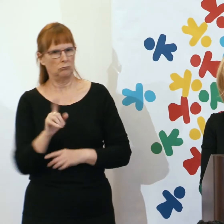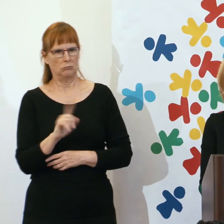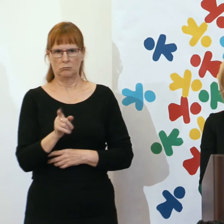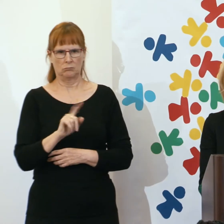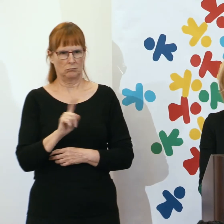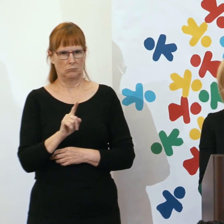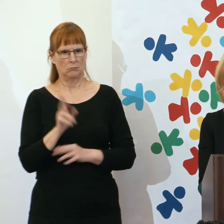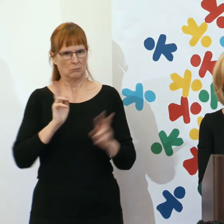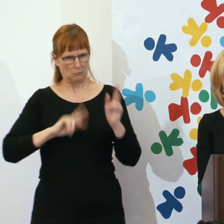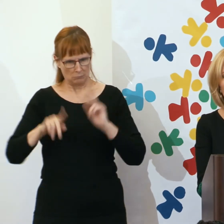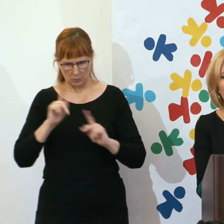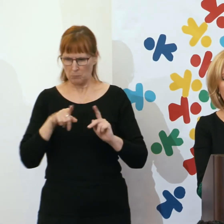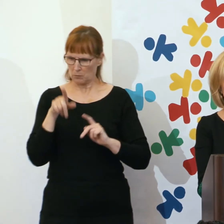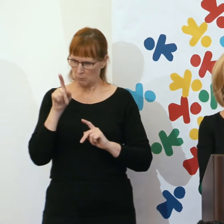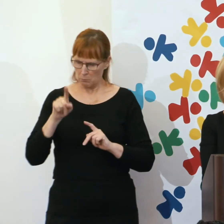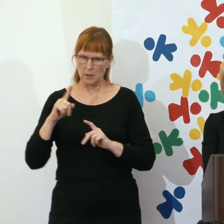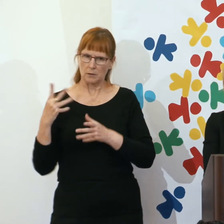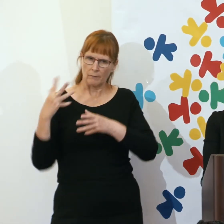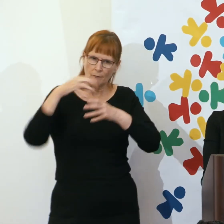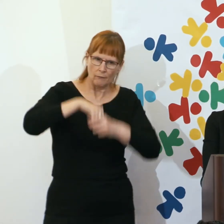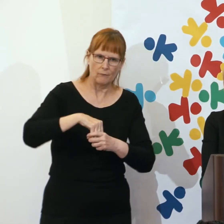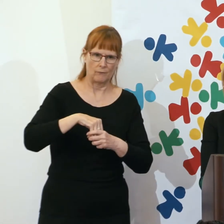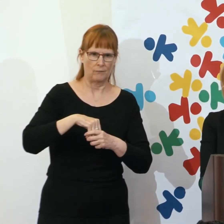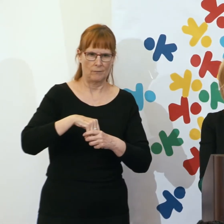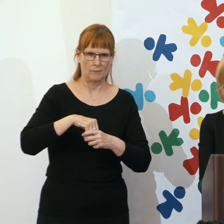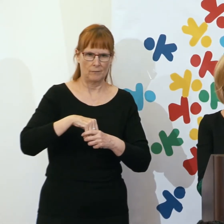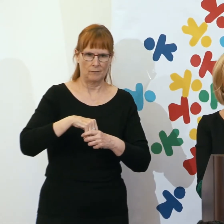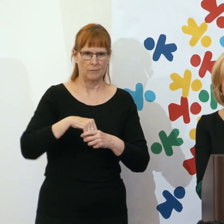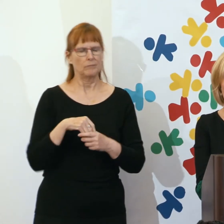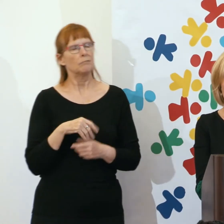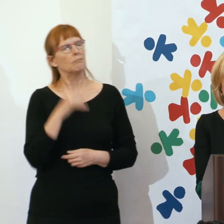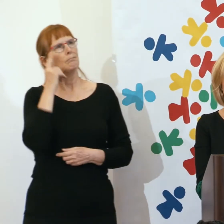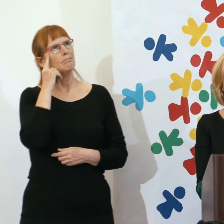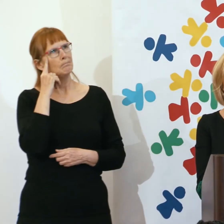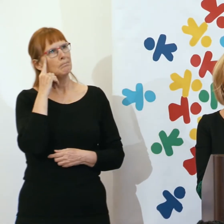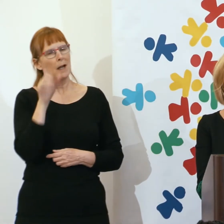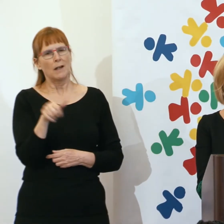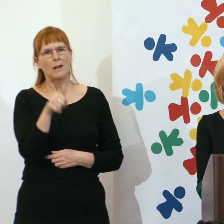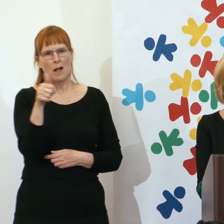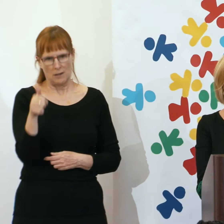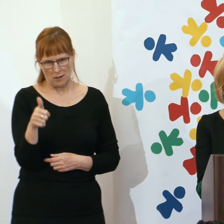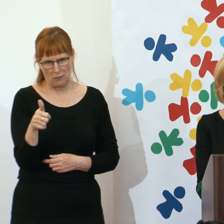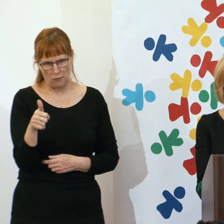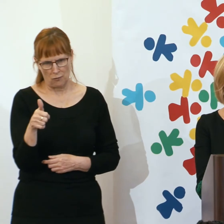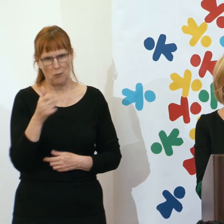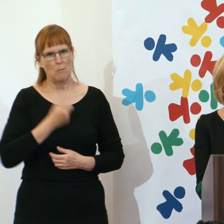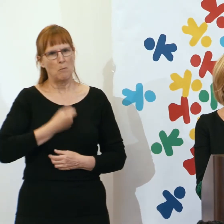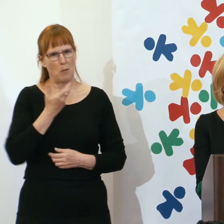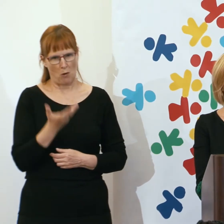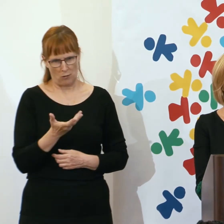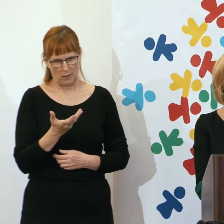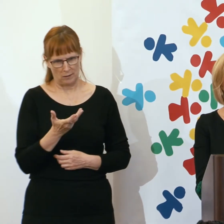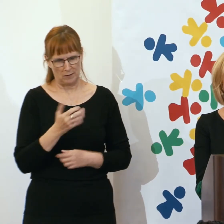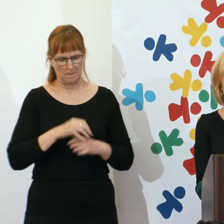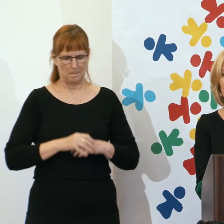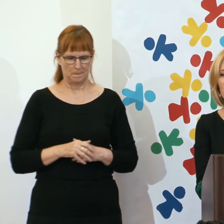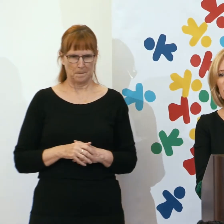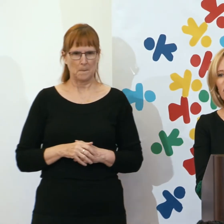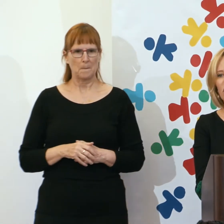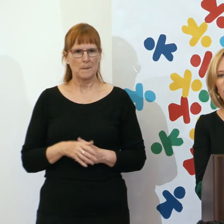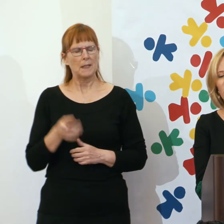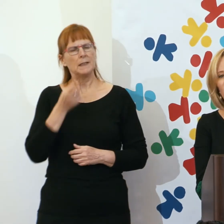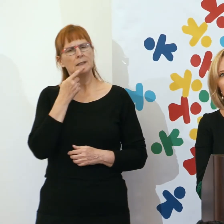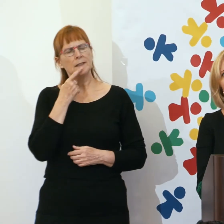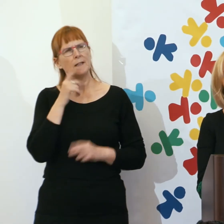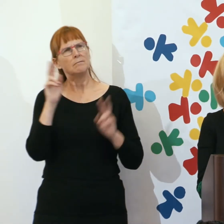reminded here of a favorite quote from another poet, Rabindranath Tagore, who said, "I was